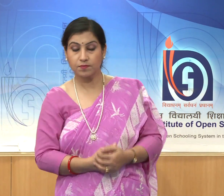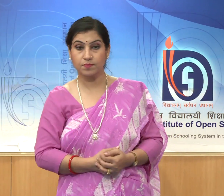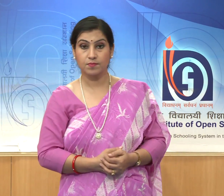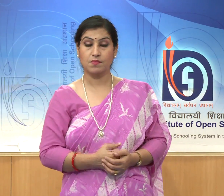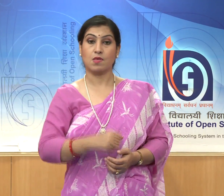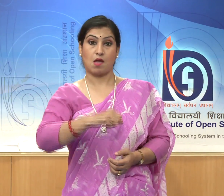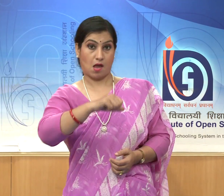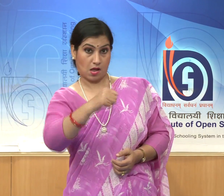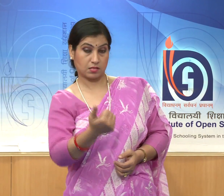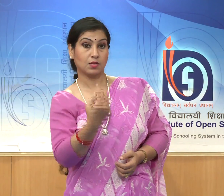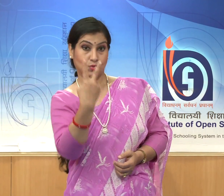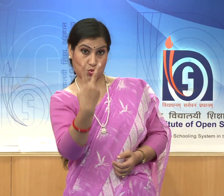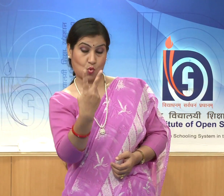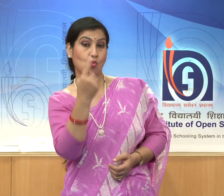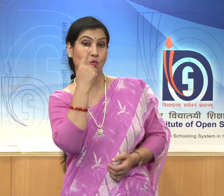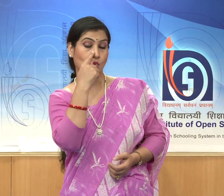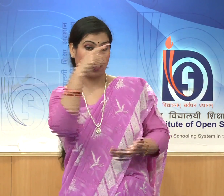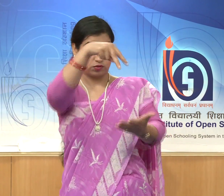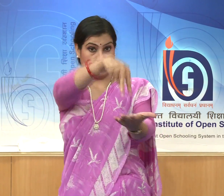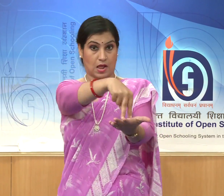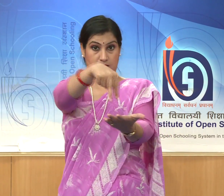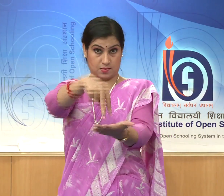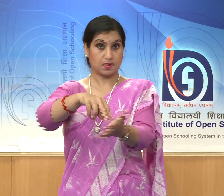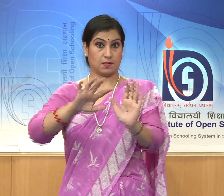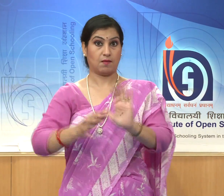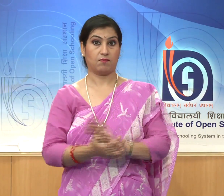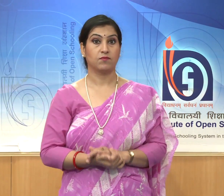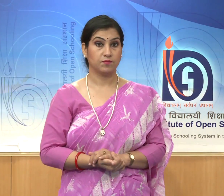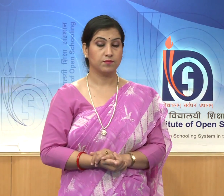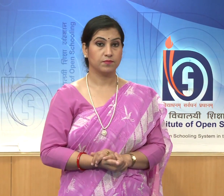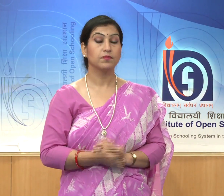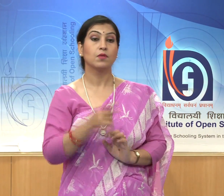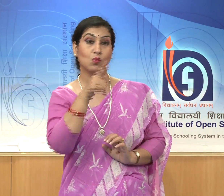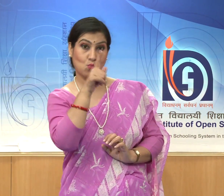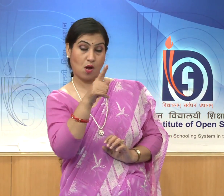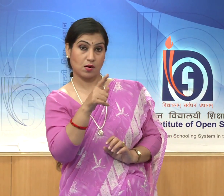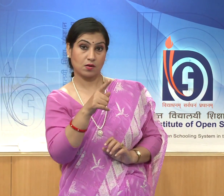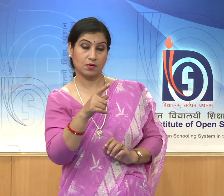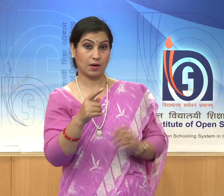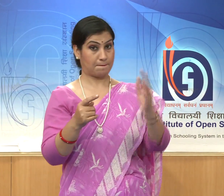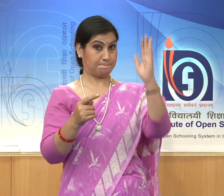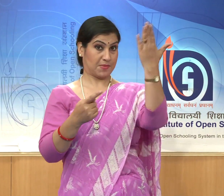There are two standing figures. One is holding a mirror